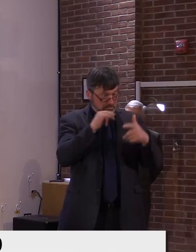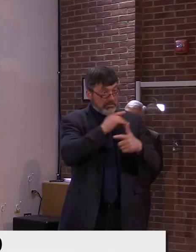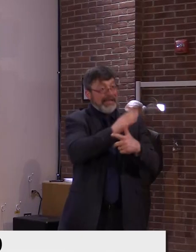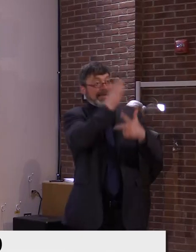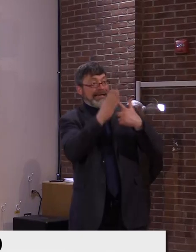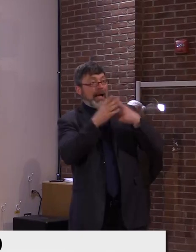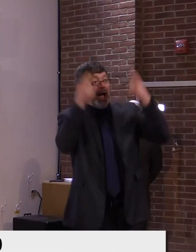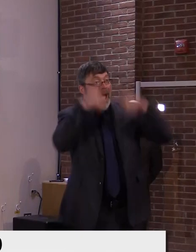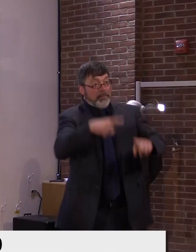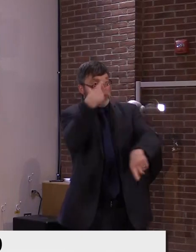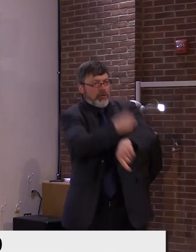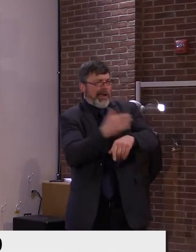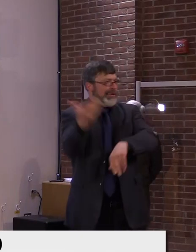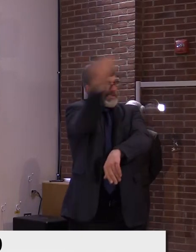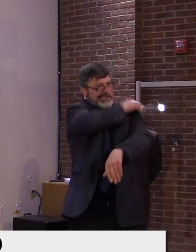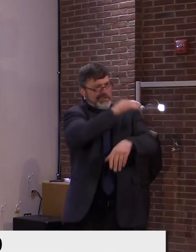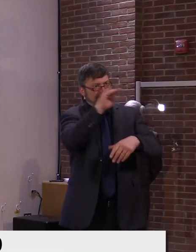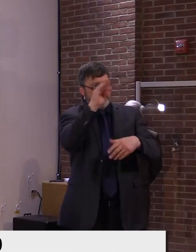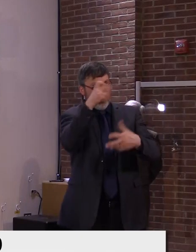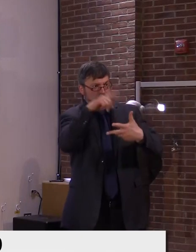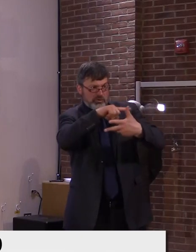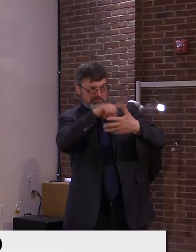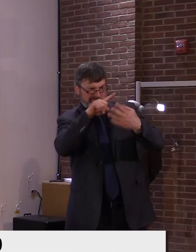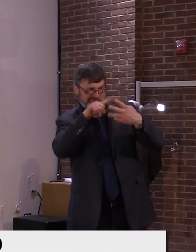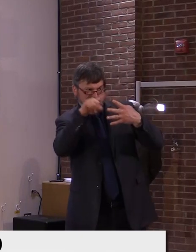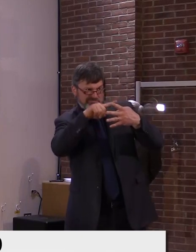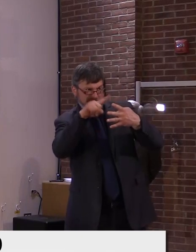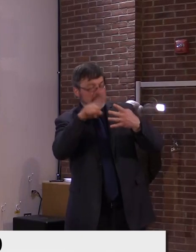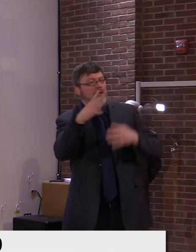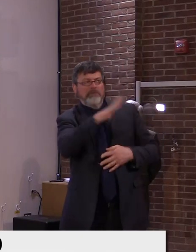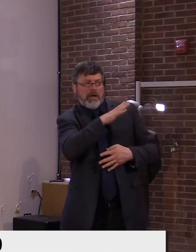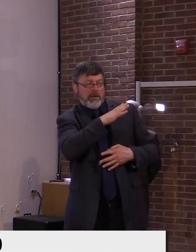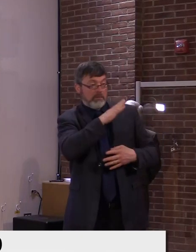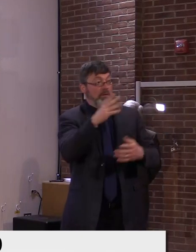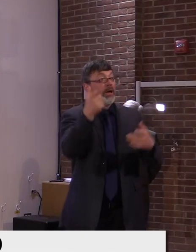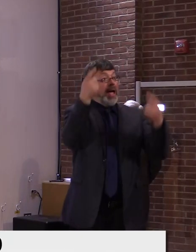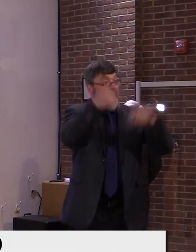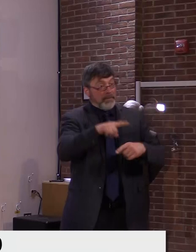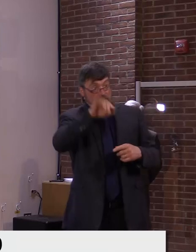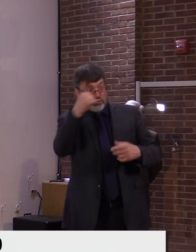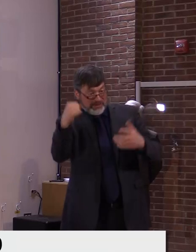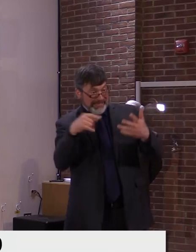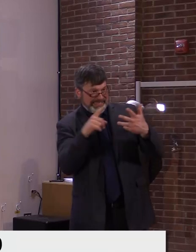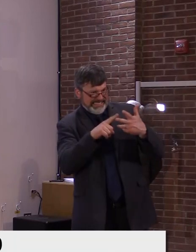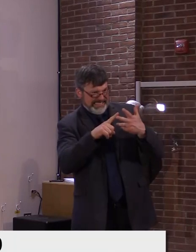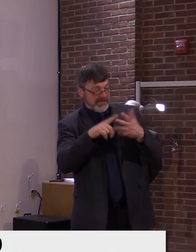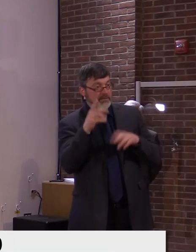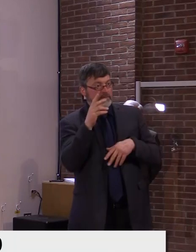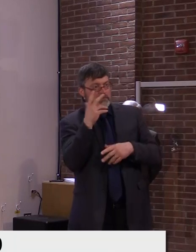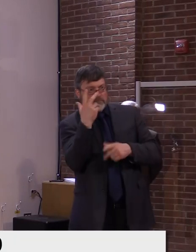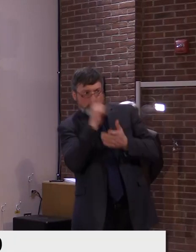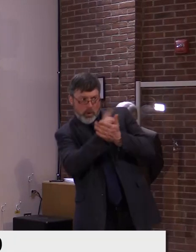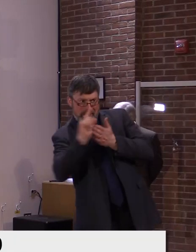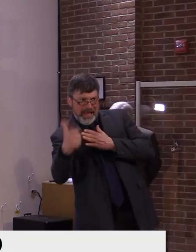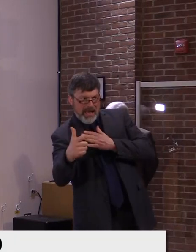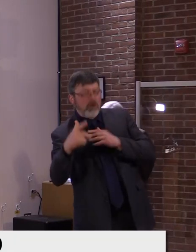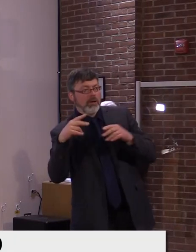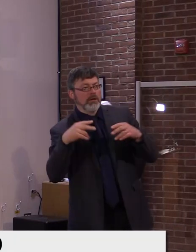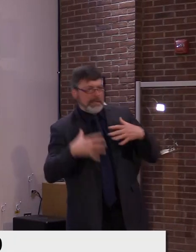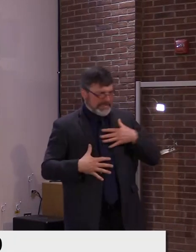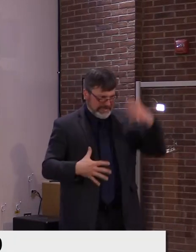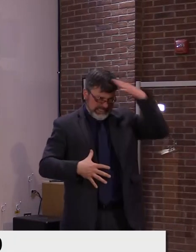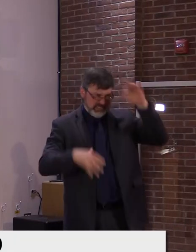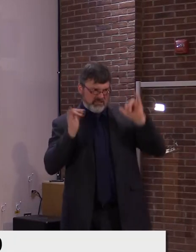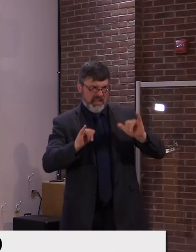available data and make recommendations. I want to emphasize that we, the CDC, the FDA, are all committed to